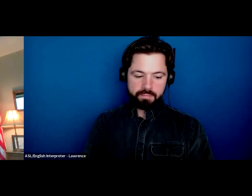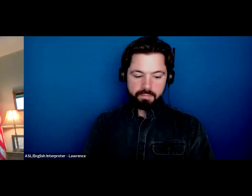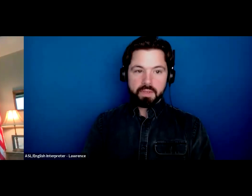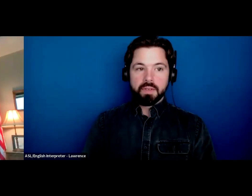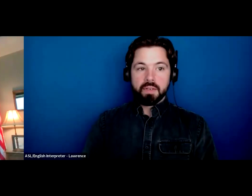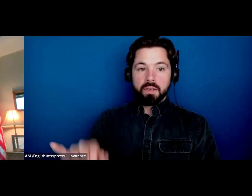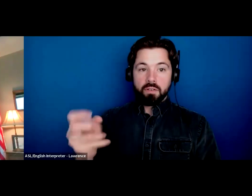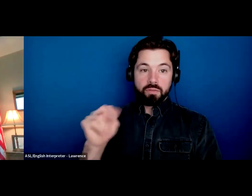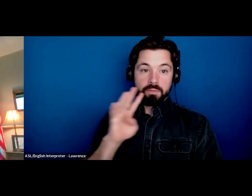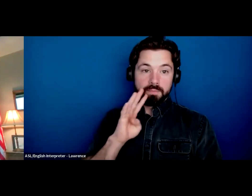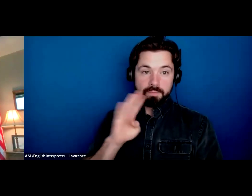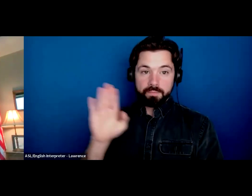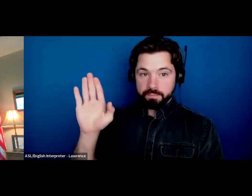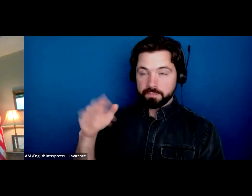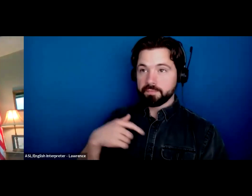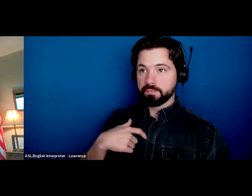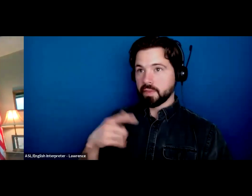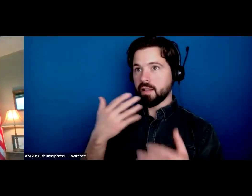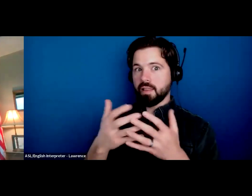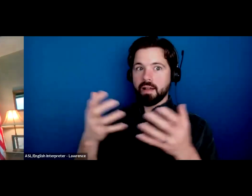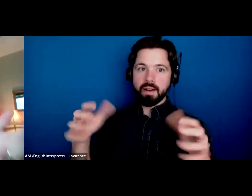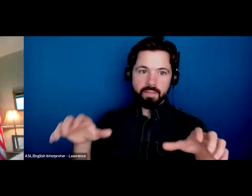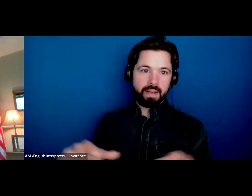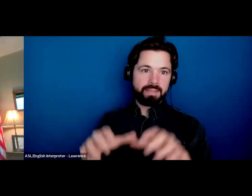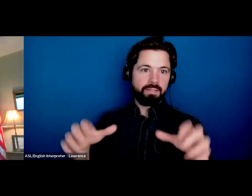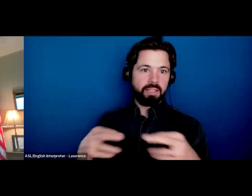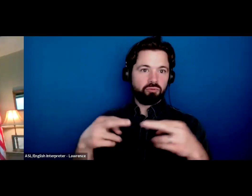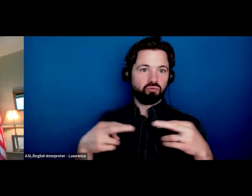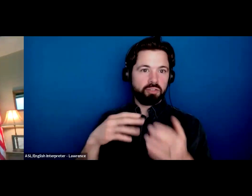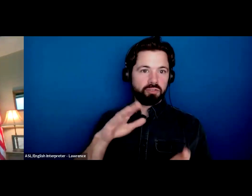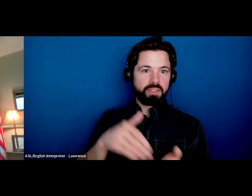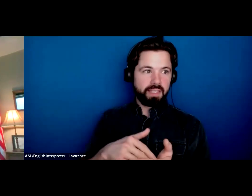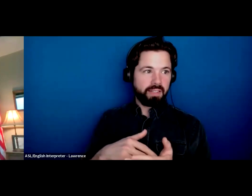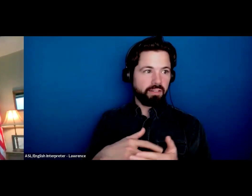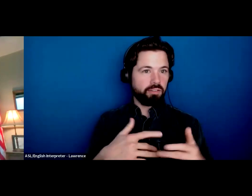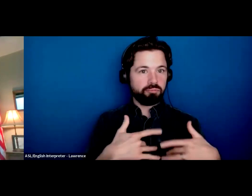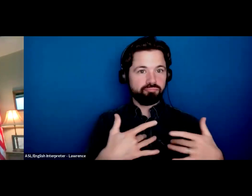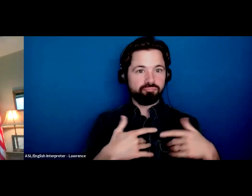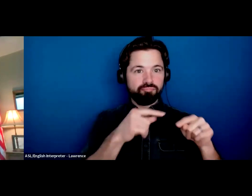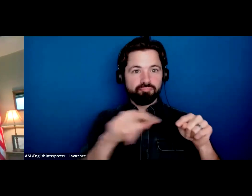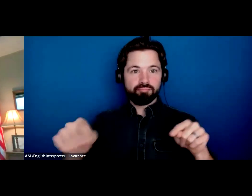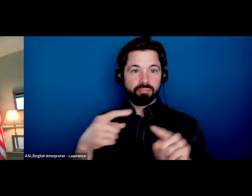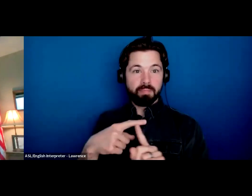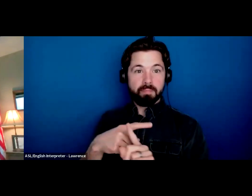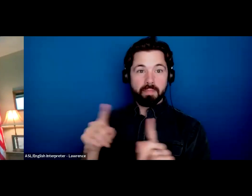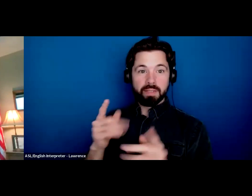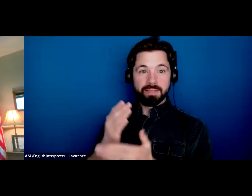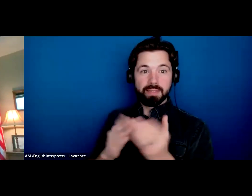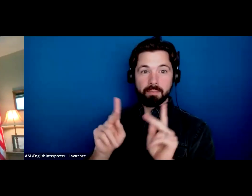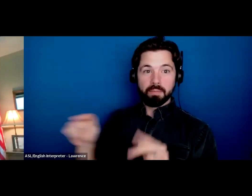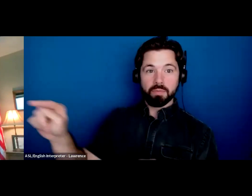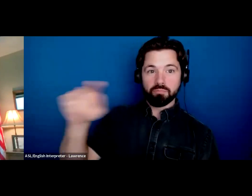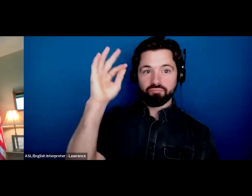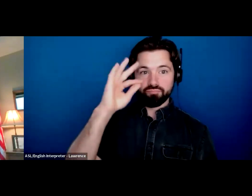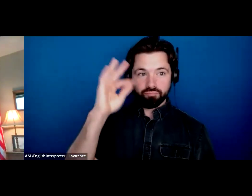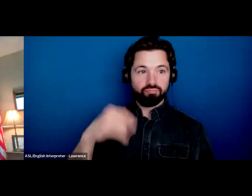Again, there's a lot of activities that the regional center does that folks are not necessarily always aware of. And the community services department, it's